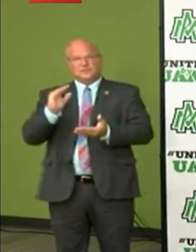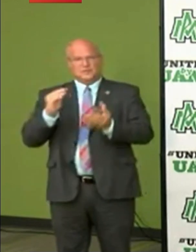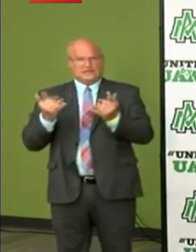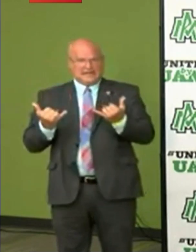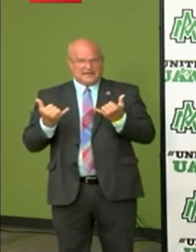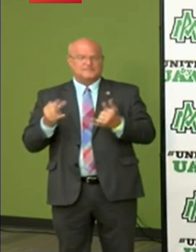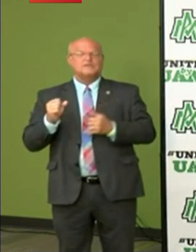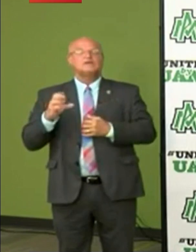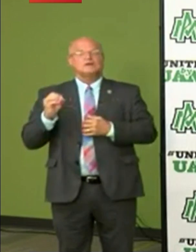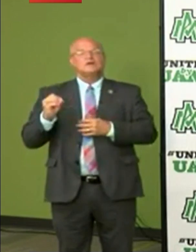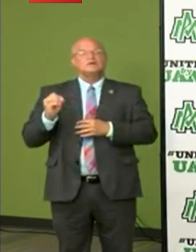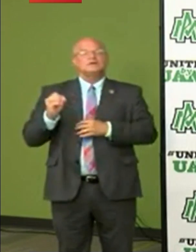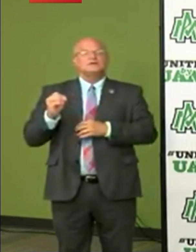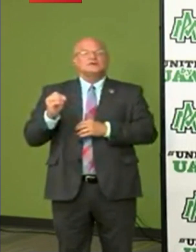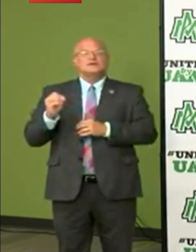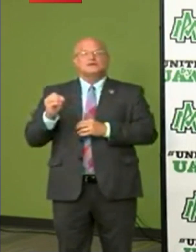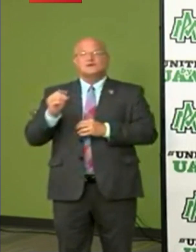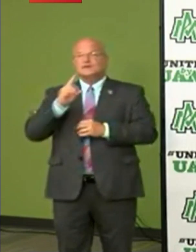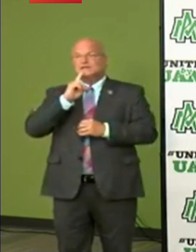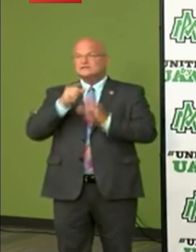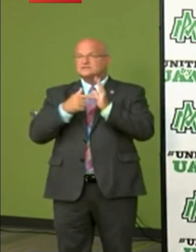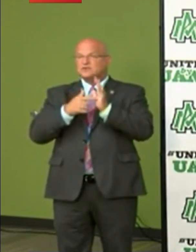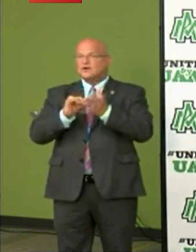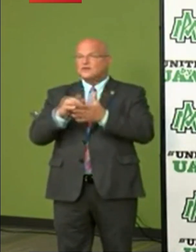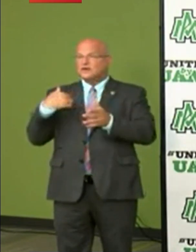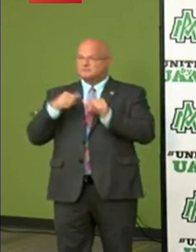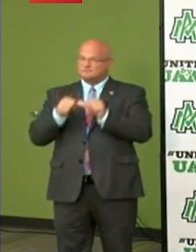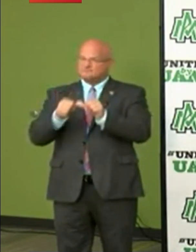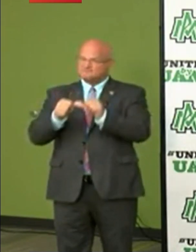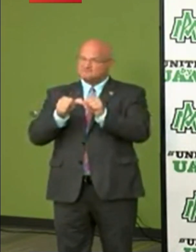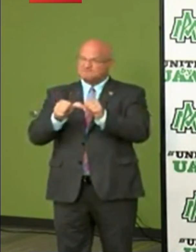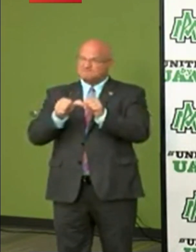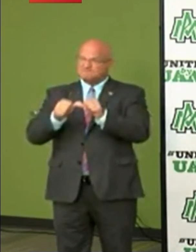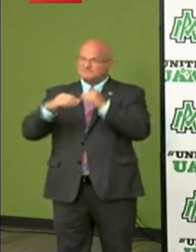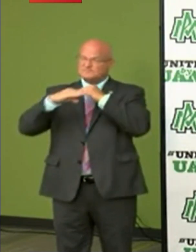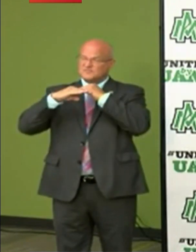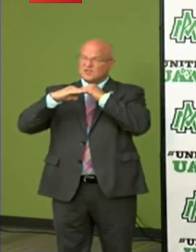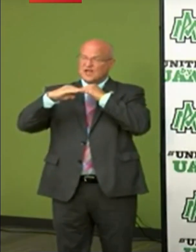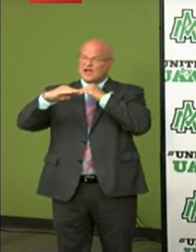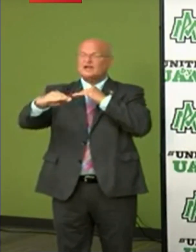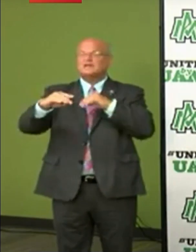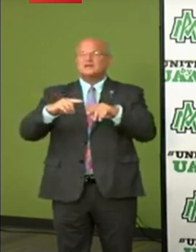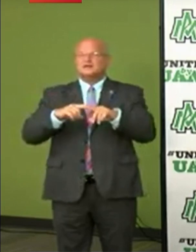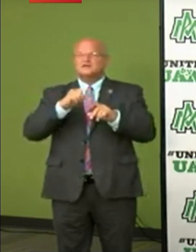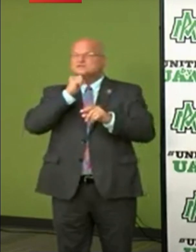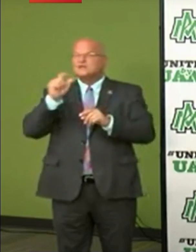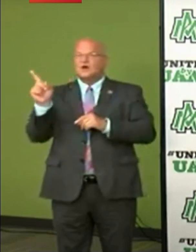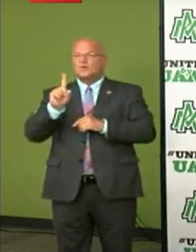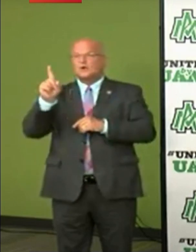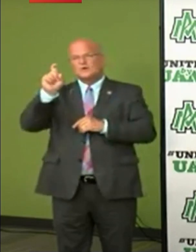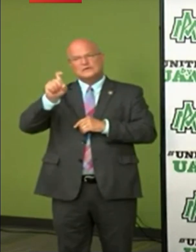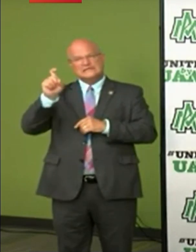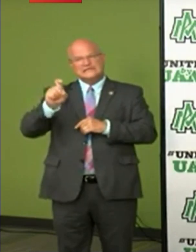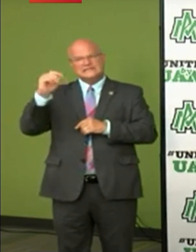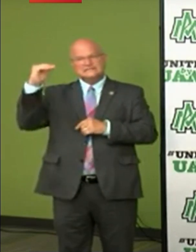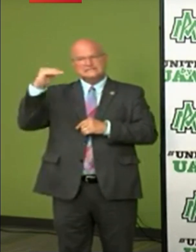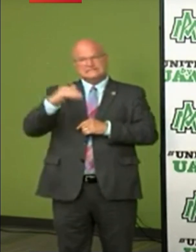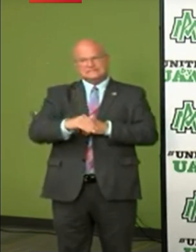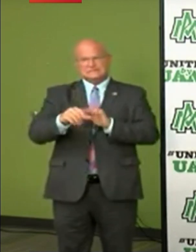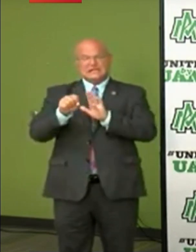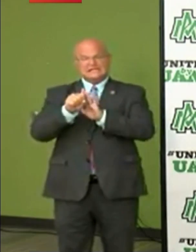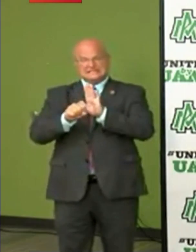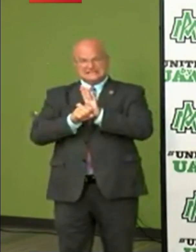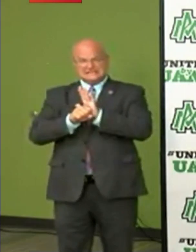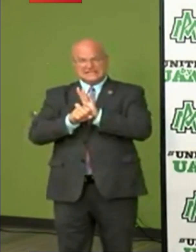is. And so it shows that we continue to be flat, but we're not where we need to be as a